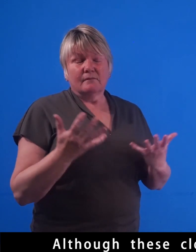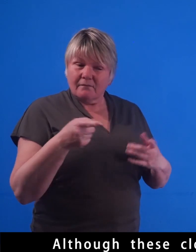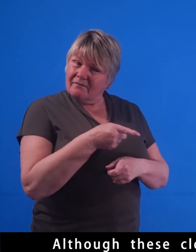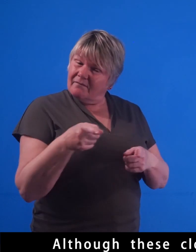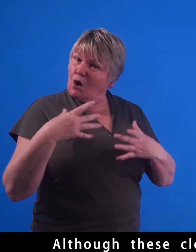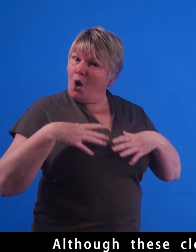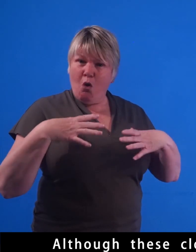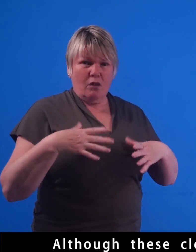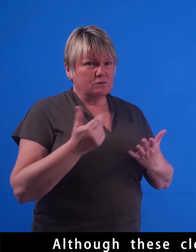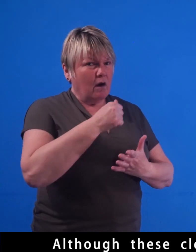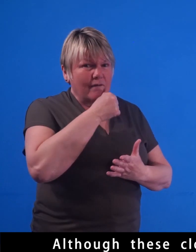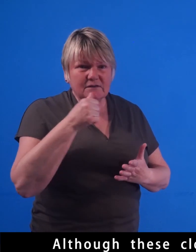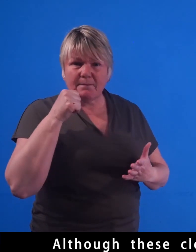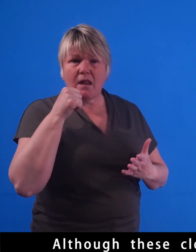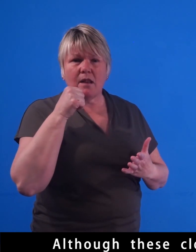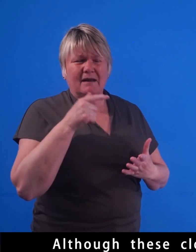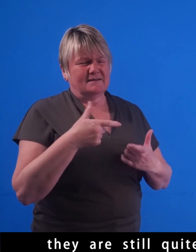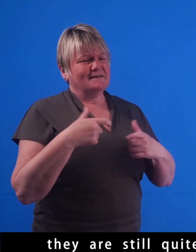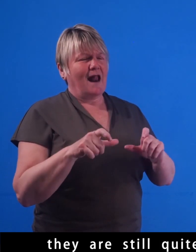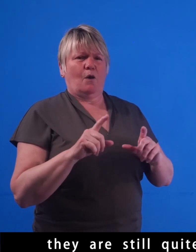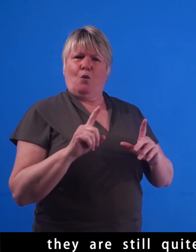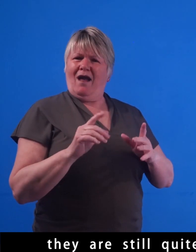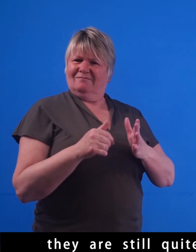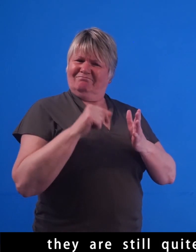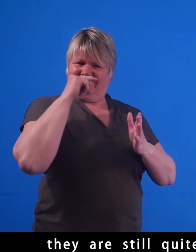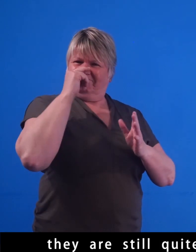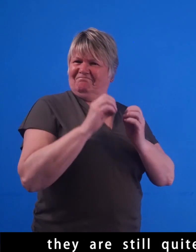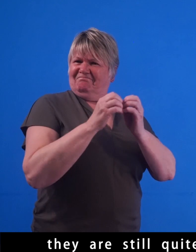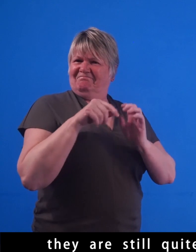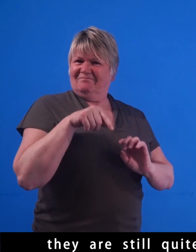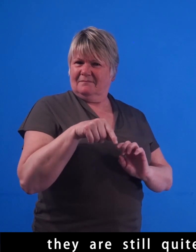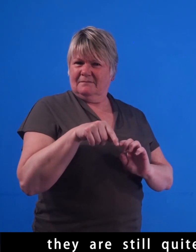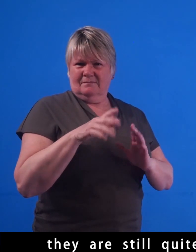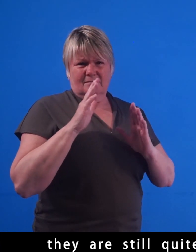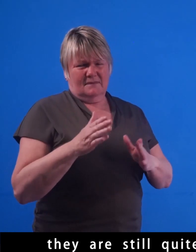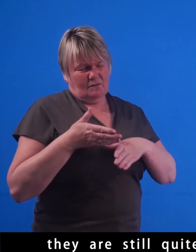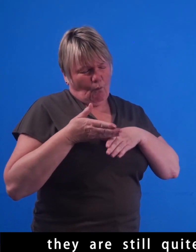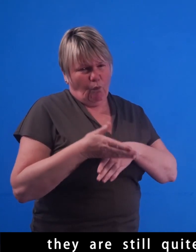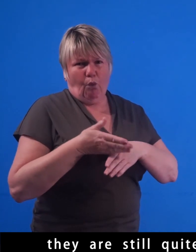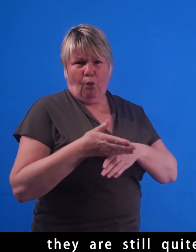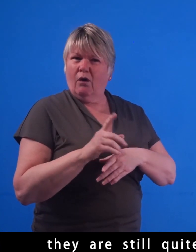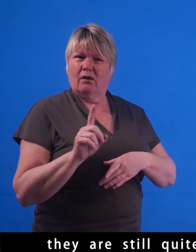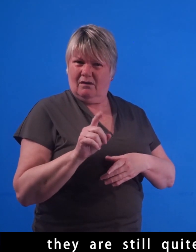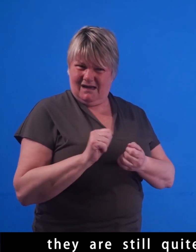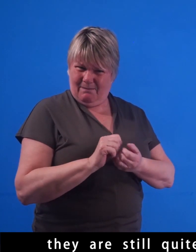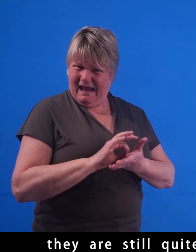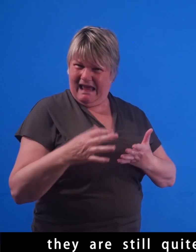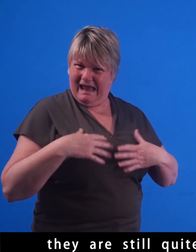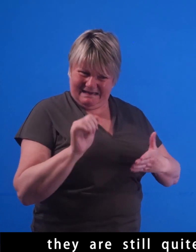Although these clothes are more comfortable, they are still quite elaborate, and it must have taken a lot of hard work to keep